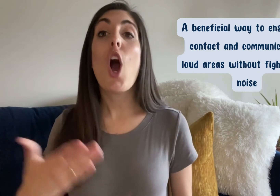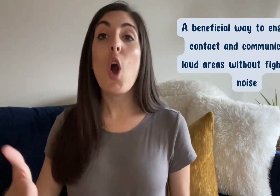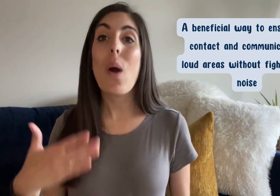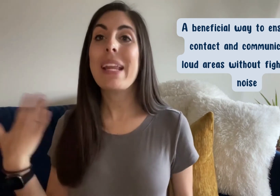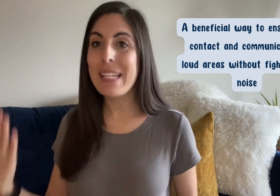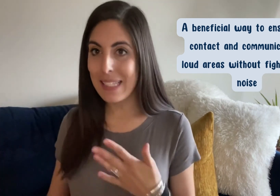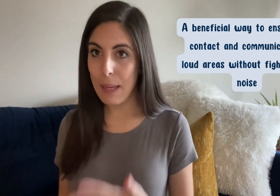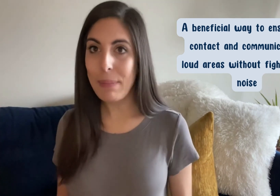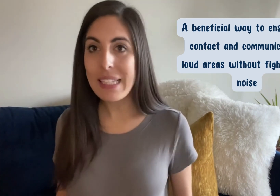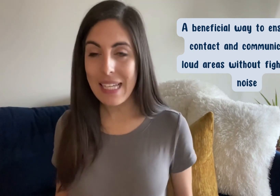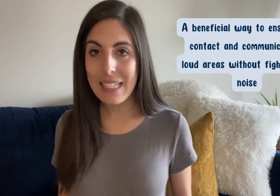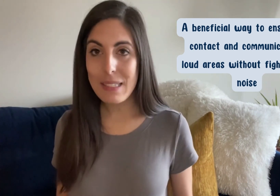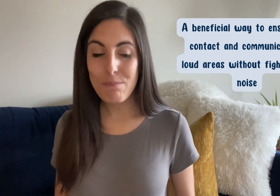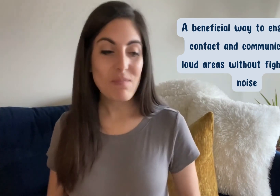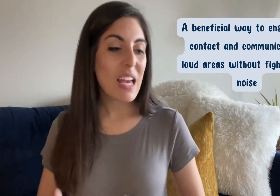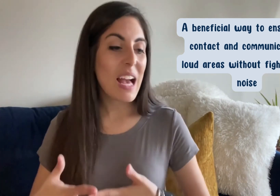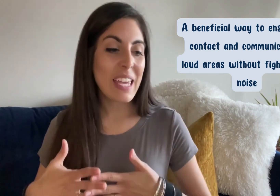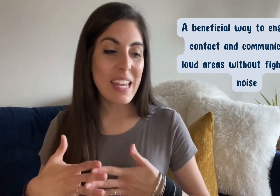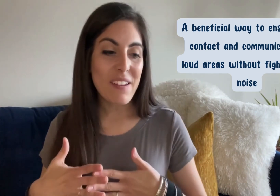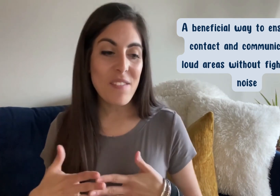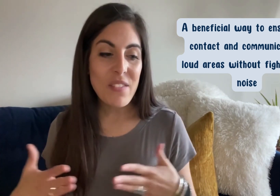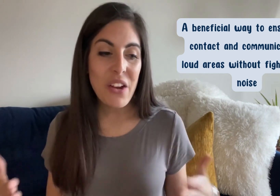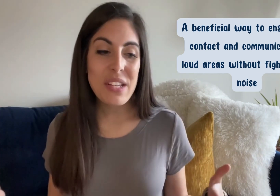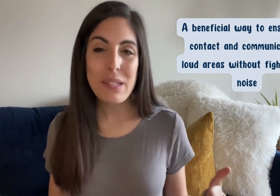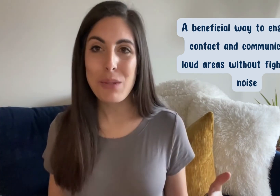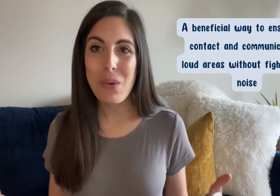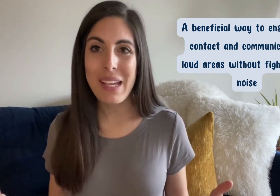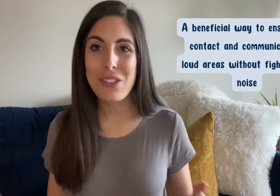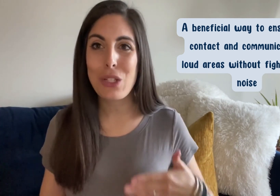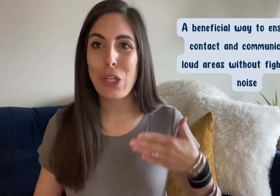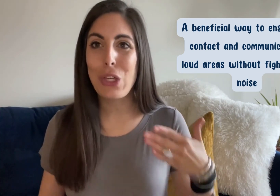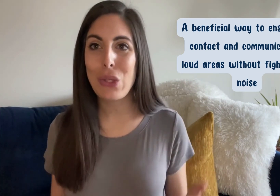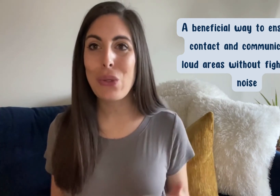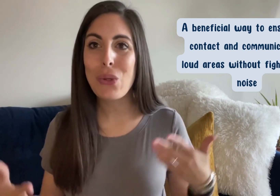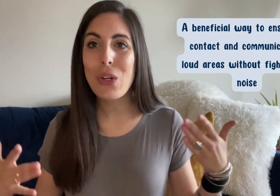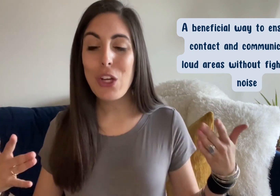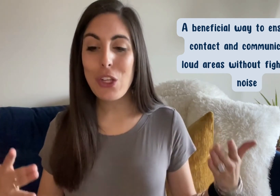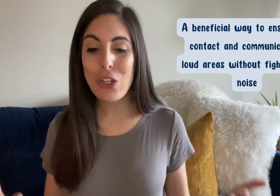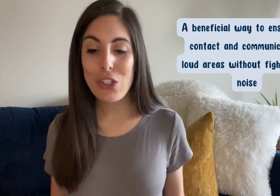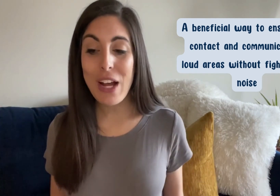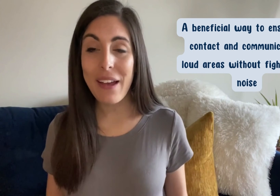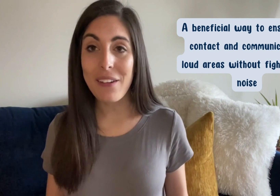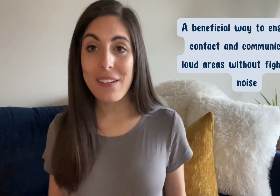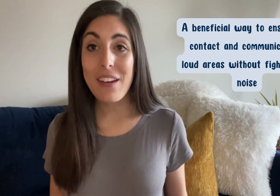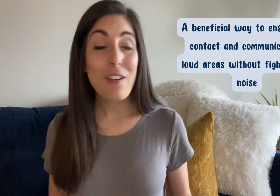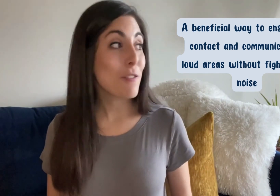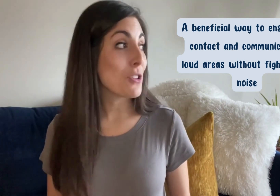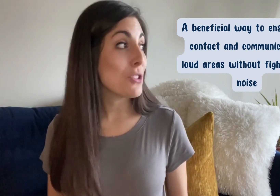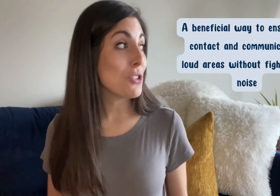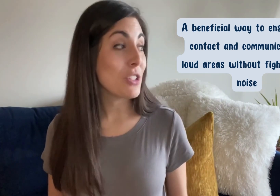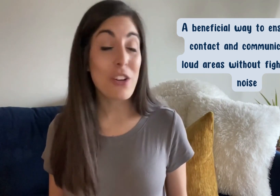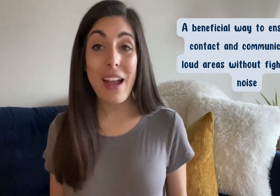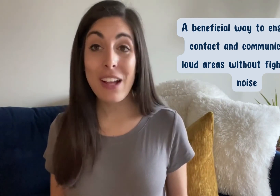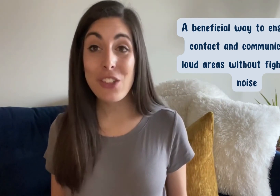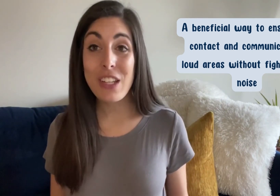Oh, I need to say please. Again, very simple ways to cue your child for social interaction,